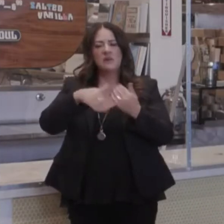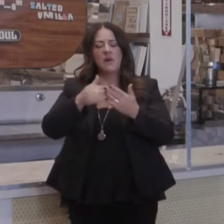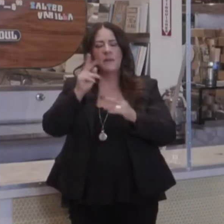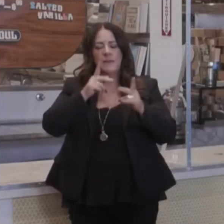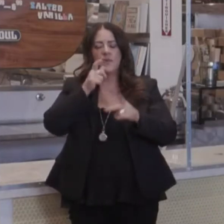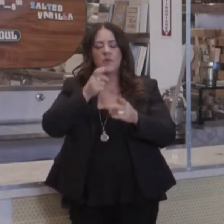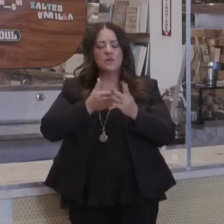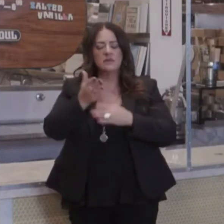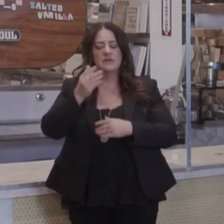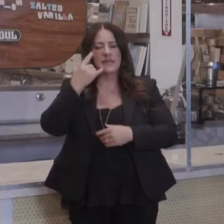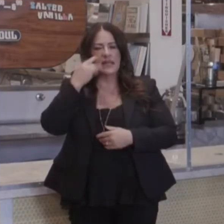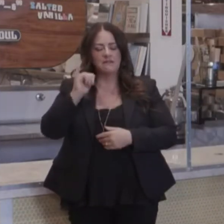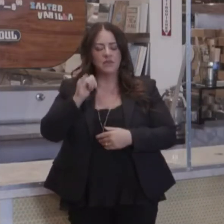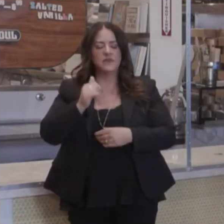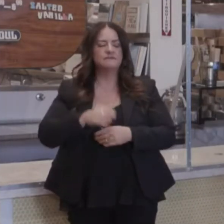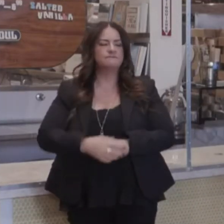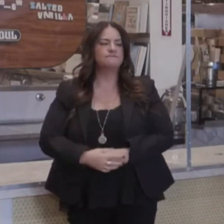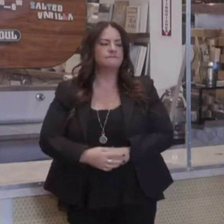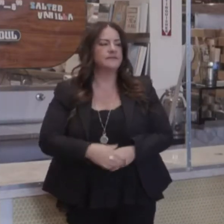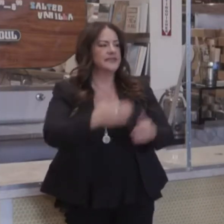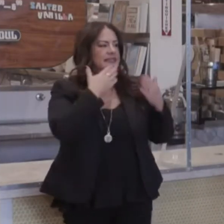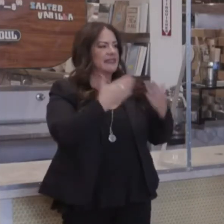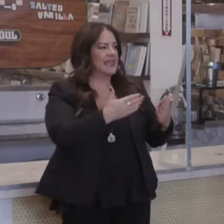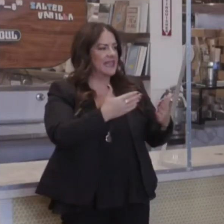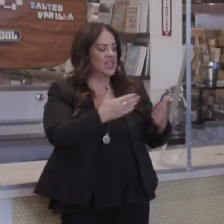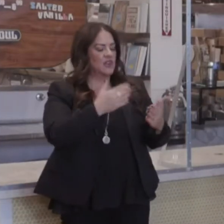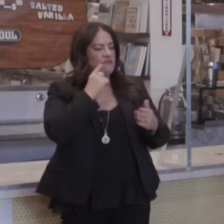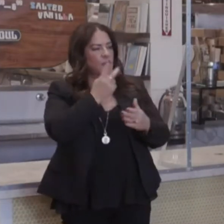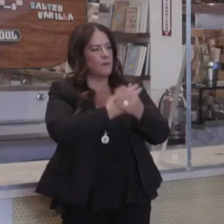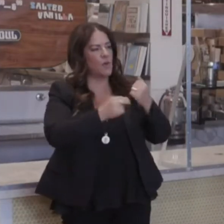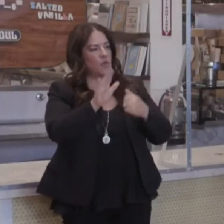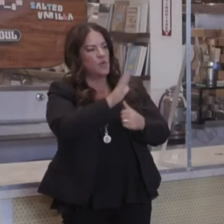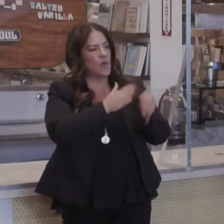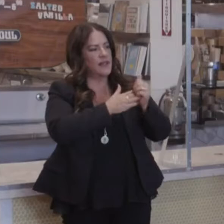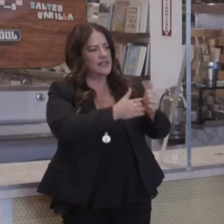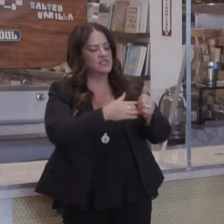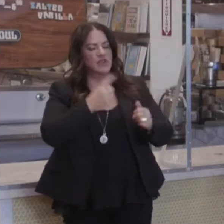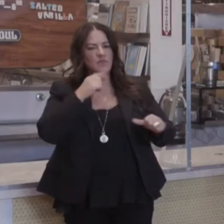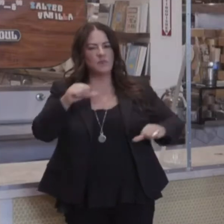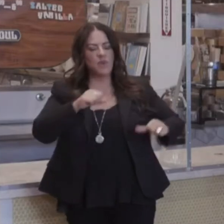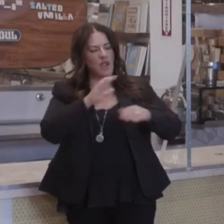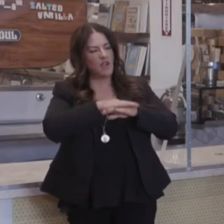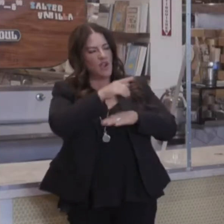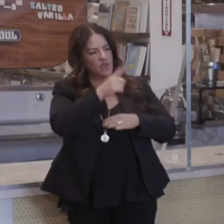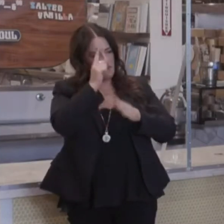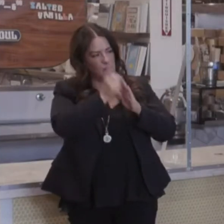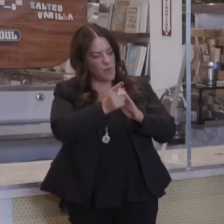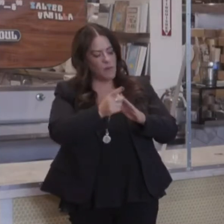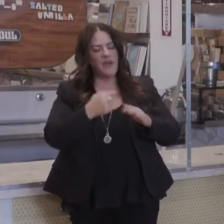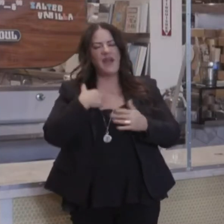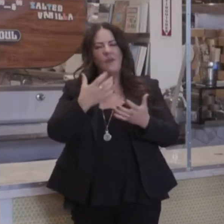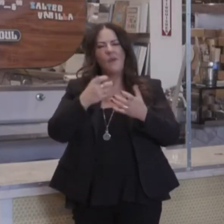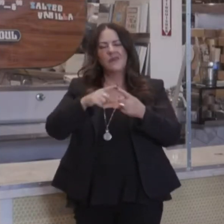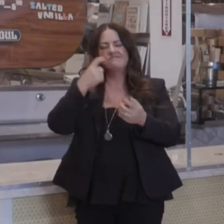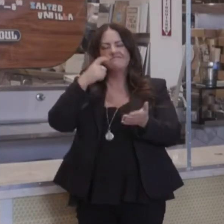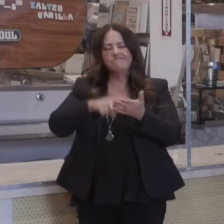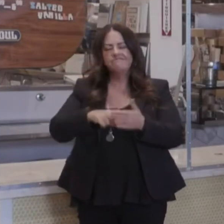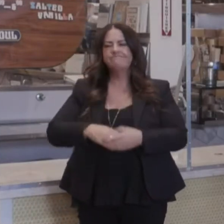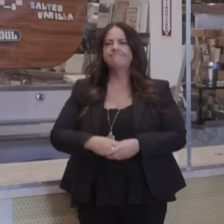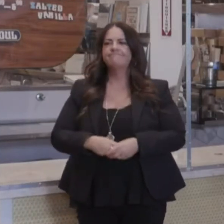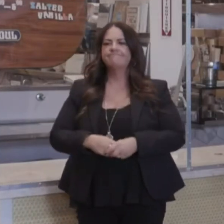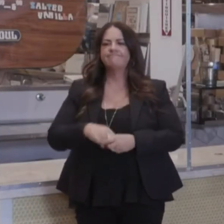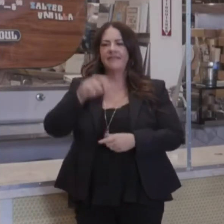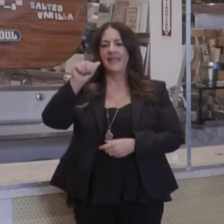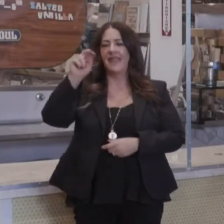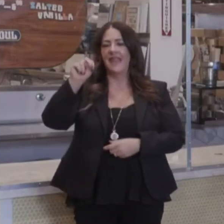Thank you, Madam Pro Tem. Thank you, Mr. Speaker, and thank you for your incredible leadership. I'll brag on that in just a moment, but I just want to recognize